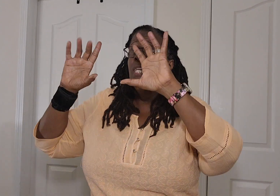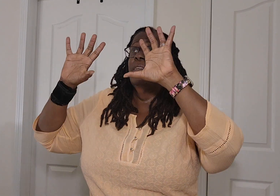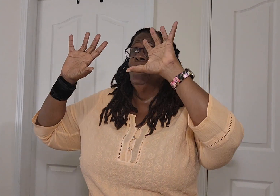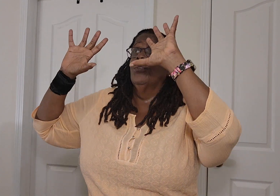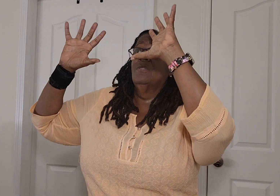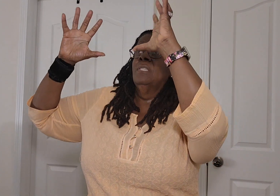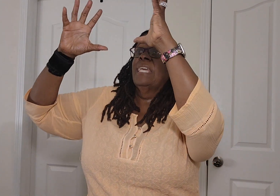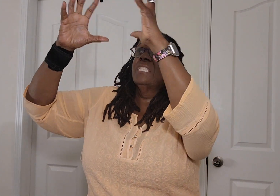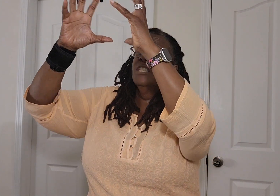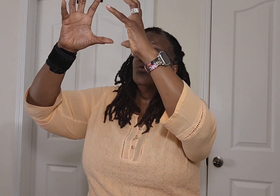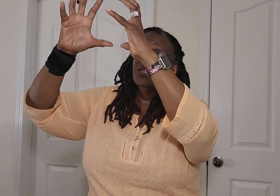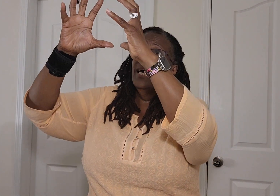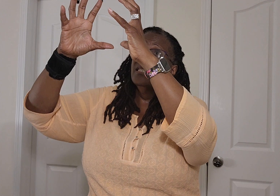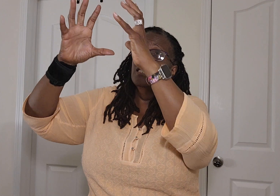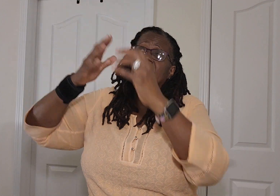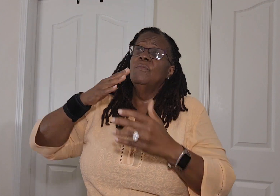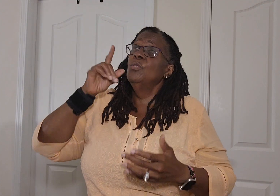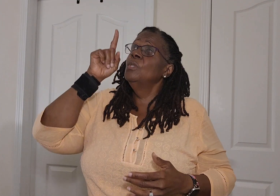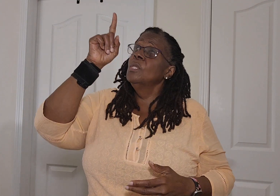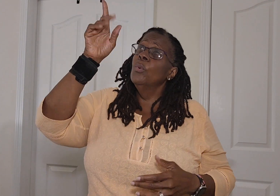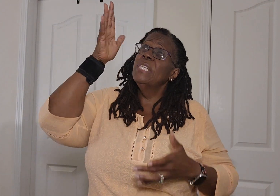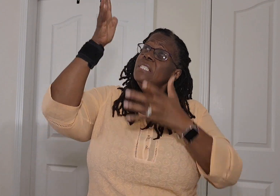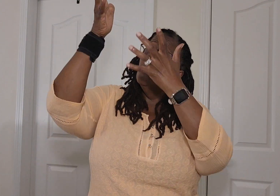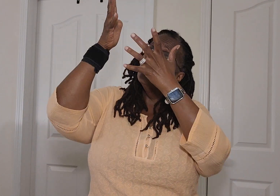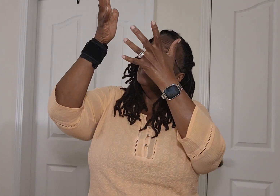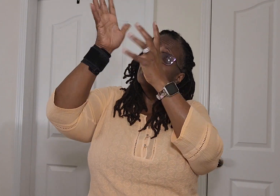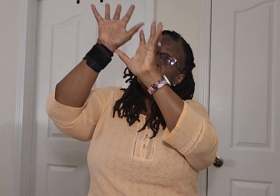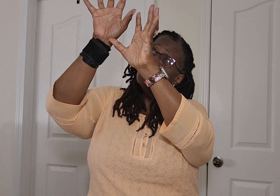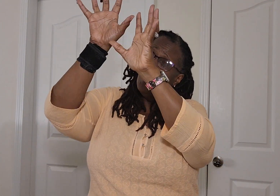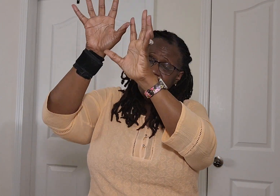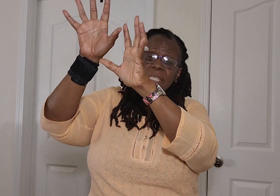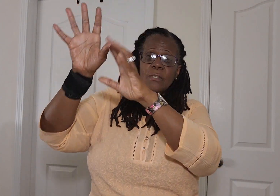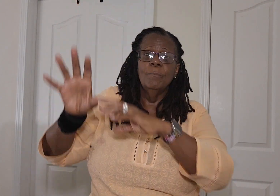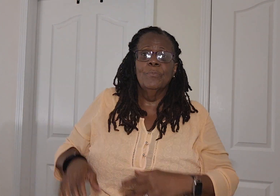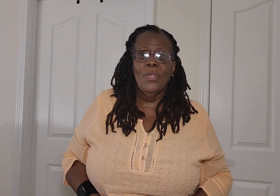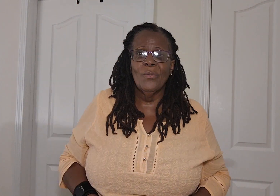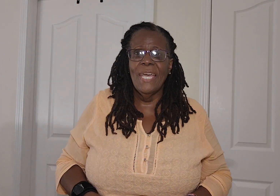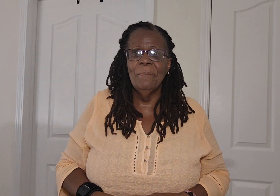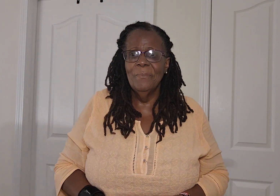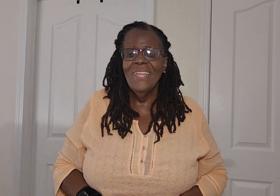if you're like centralizing to the Lord. He's over here, he's right here, okay?